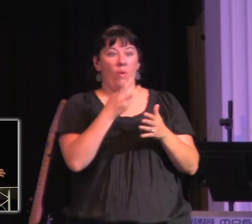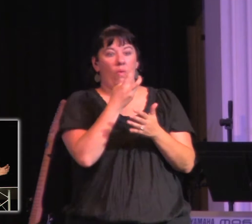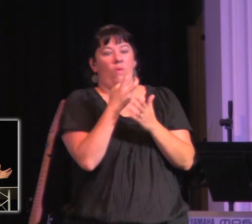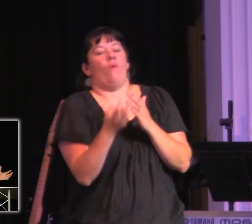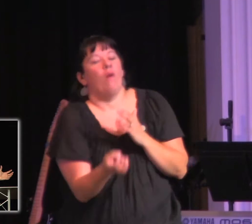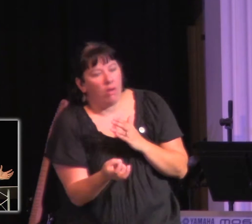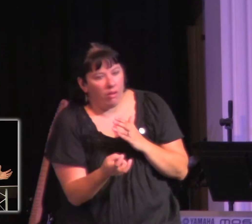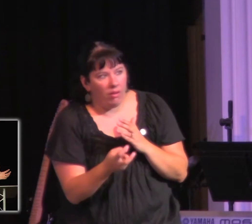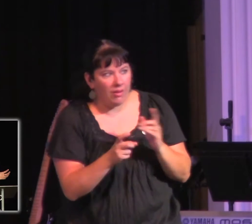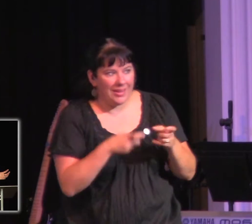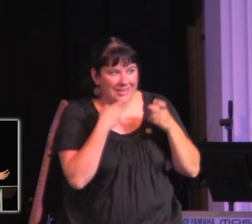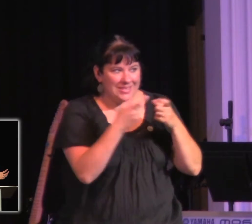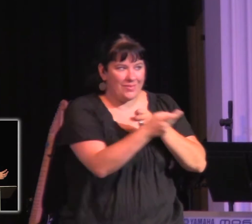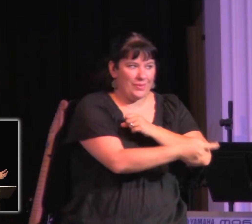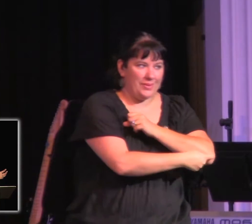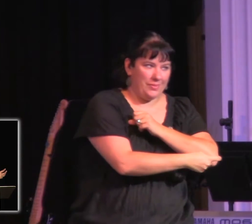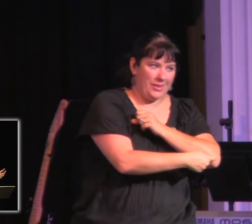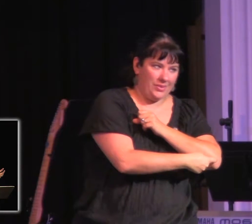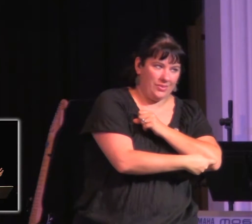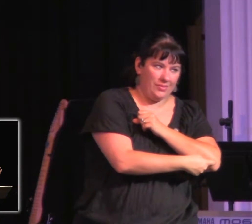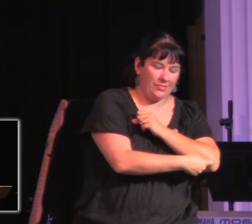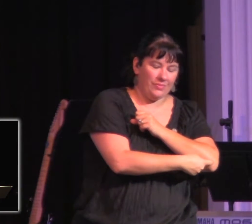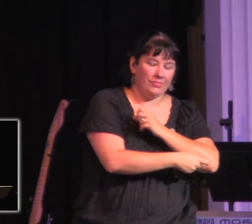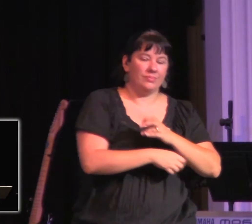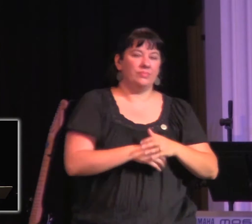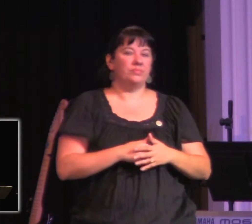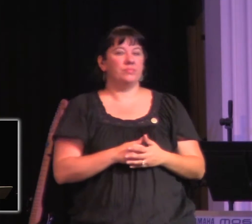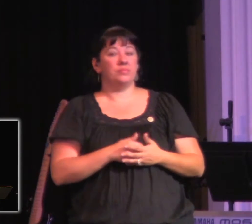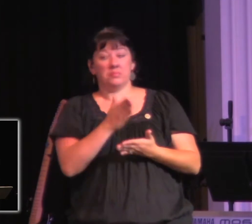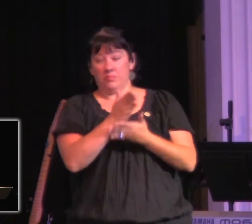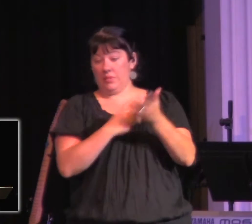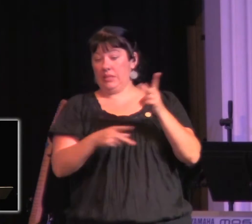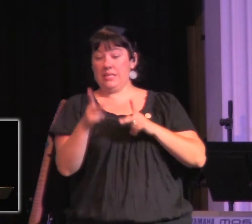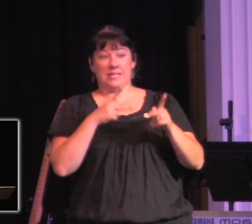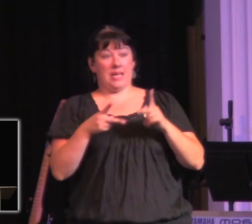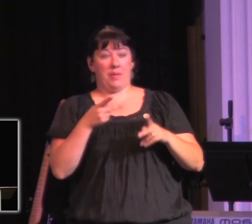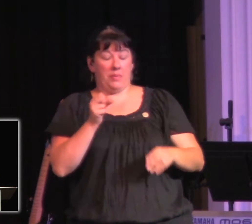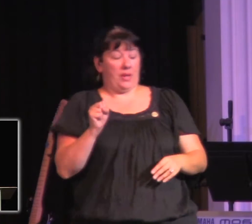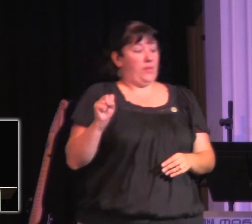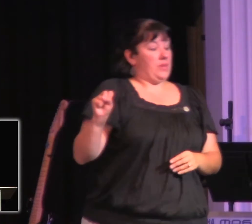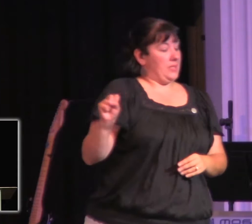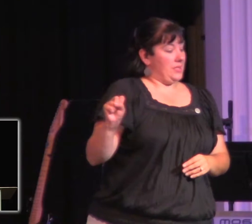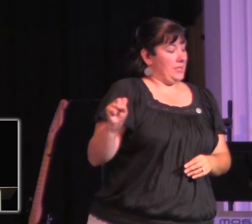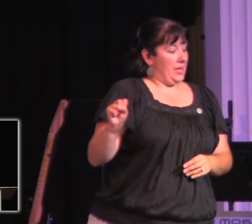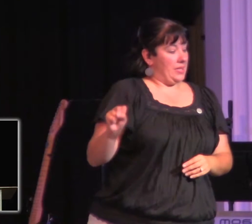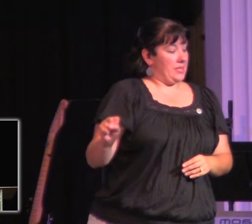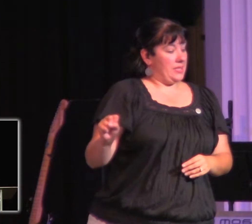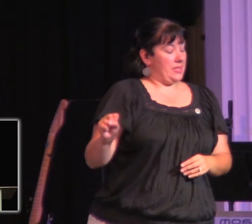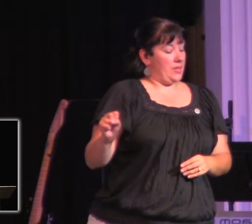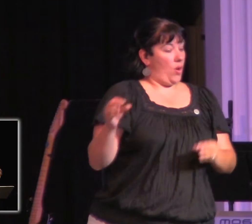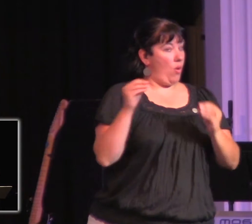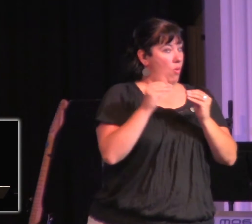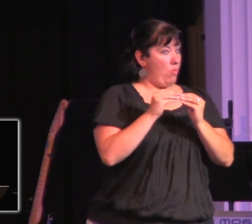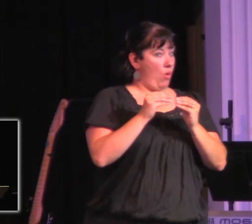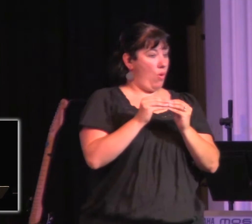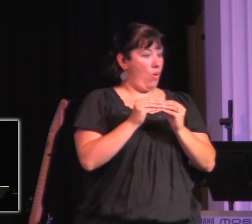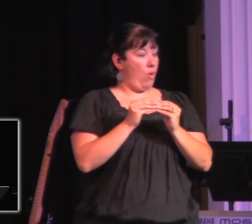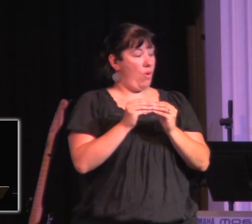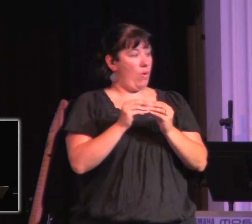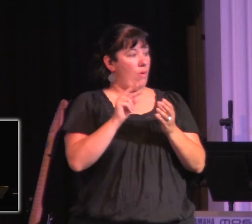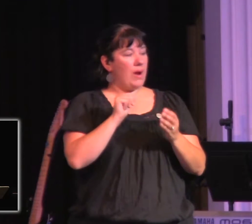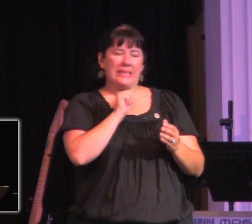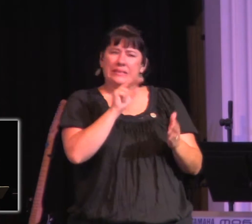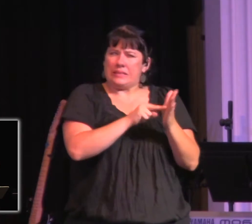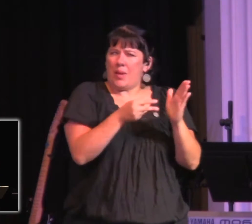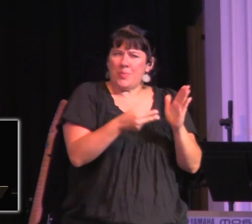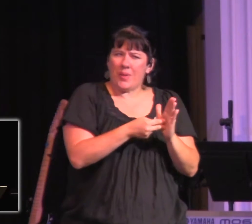sinful temptation than others. And it's not because they love God more than the other people. They're just given to